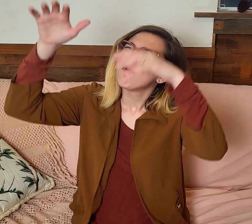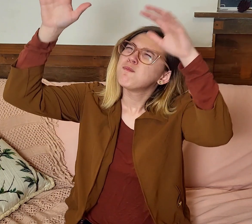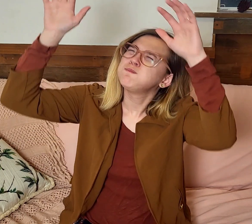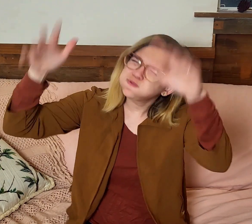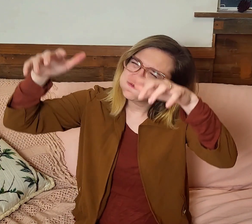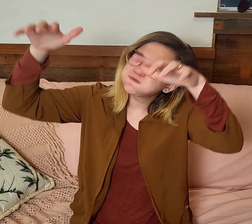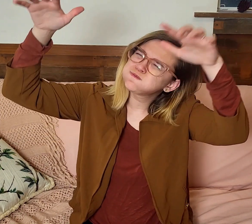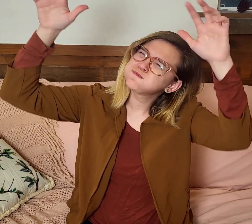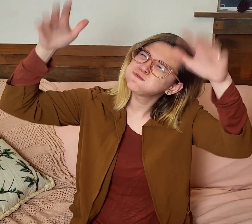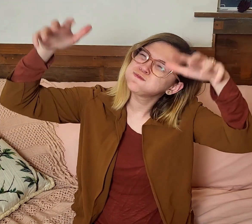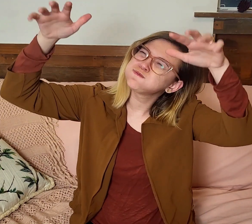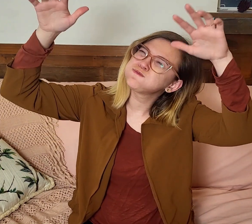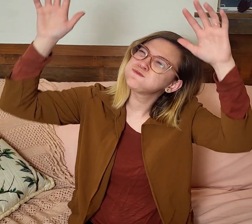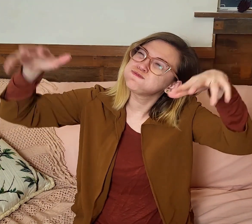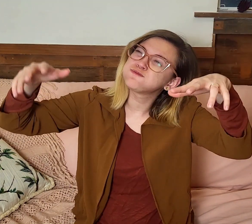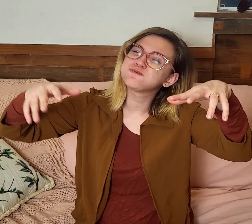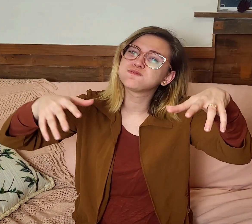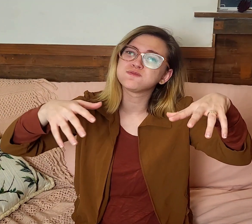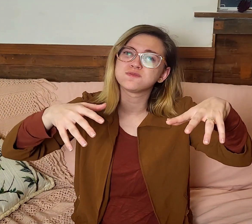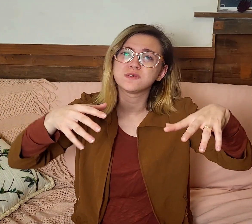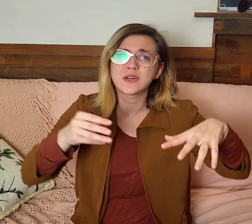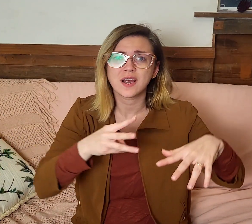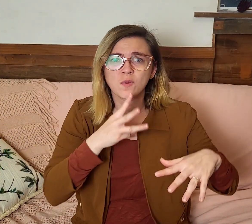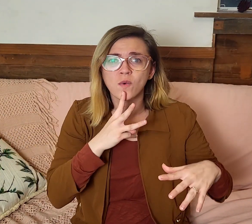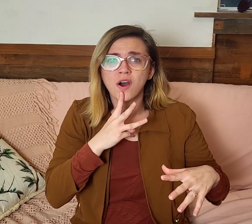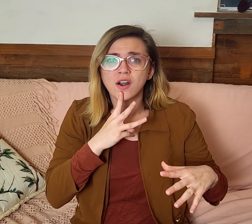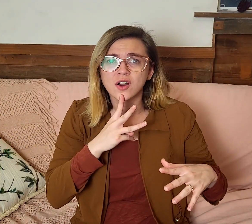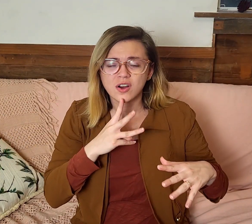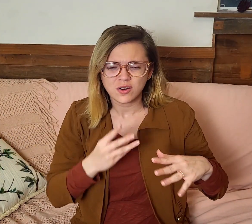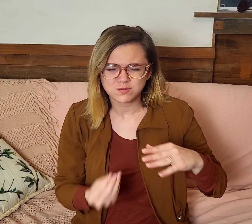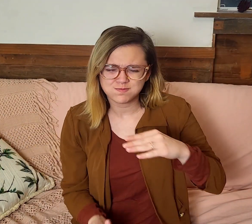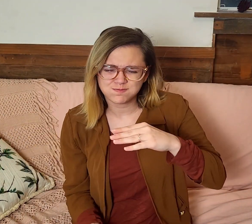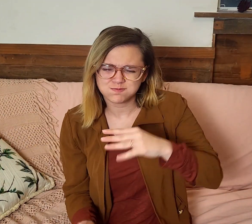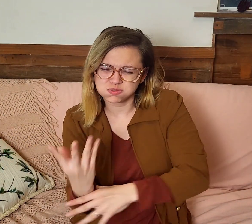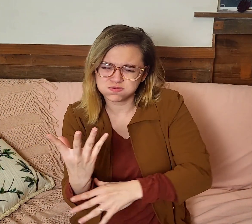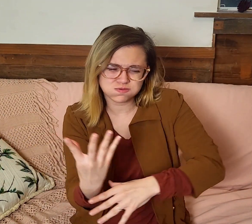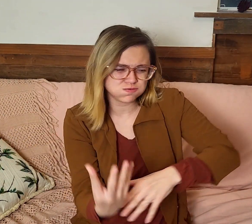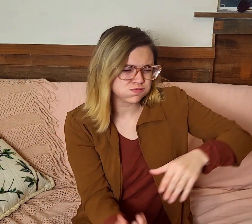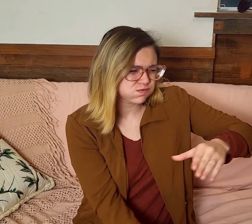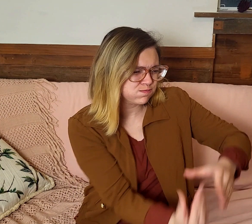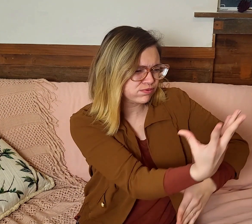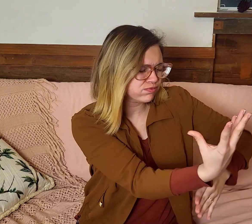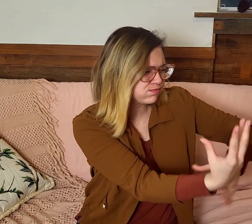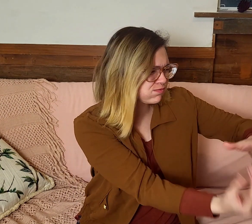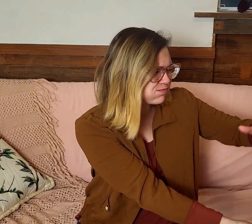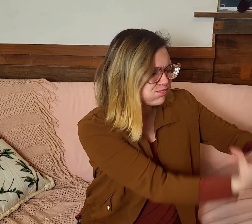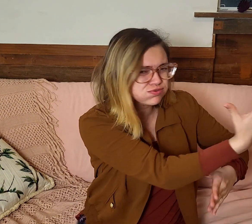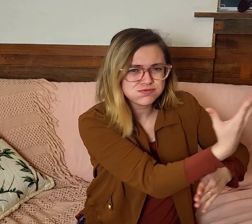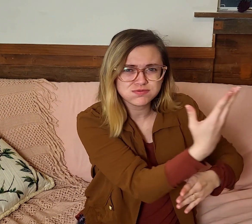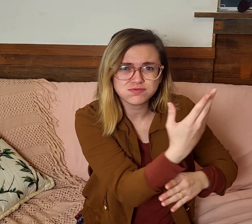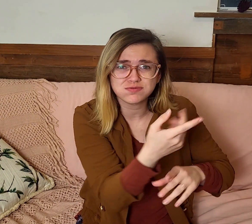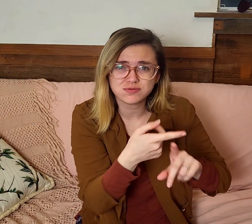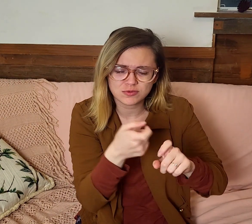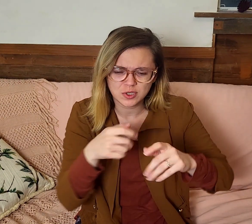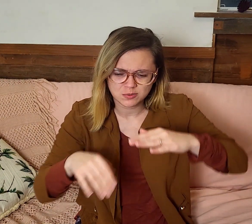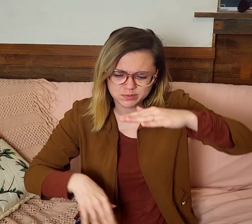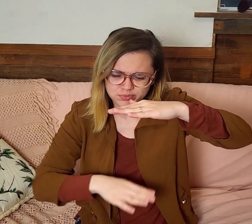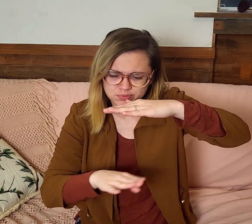sky opened up and poured down rain. The water burst from beneath the earth's